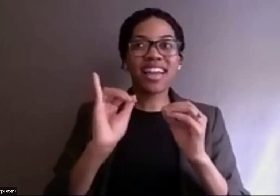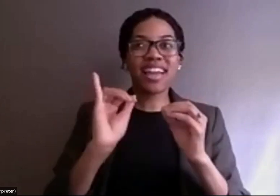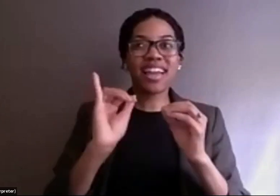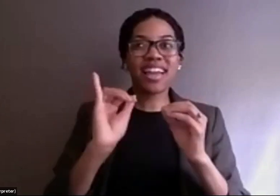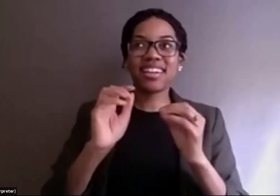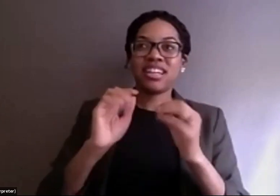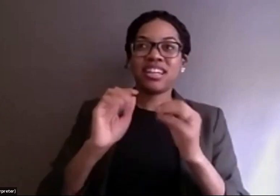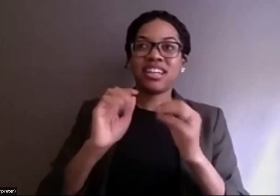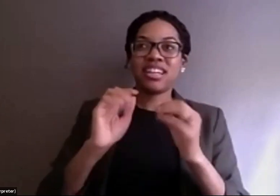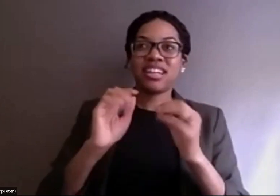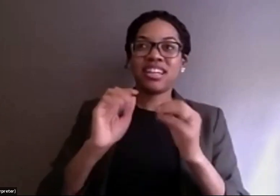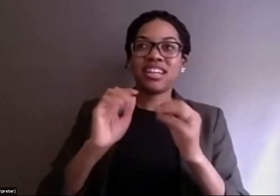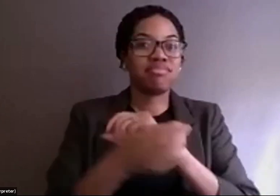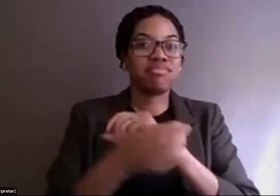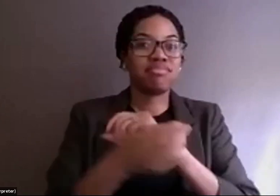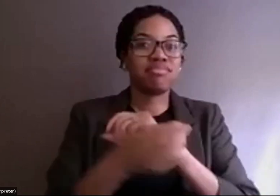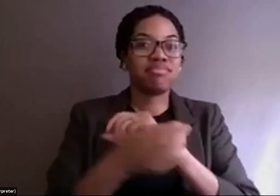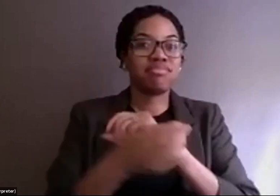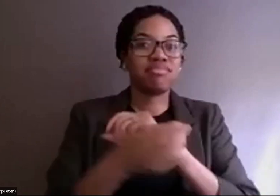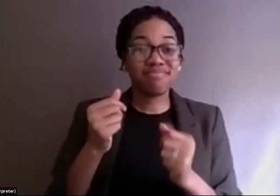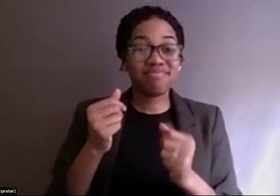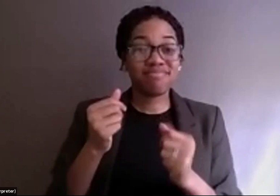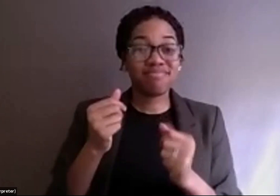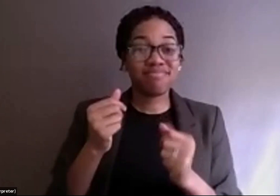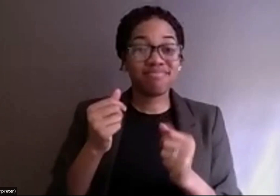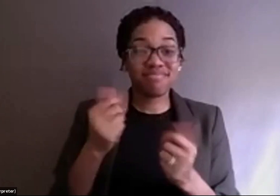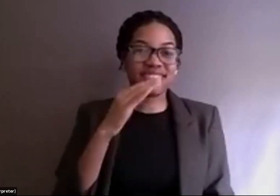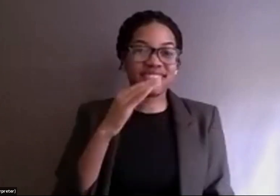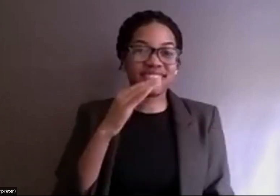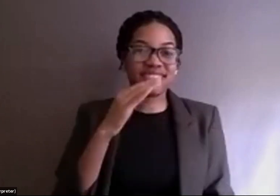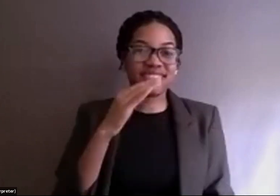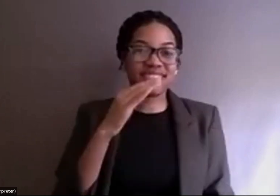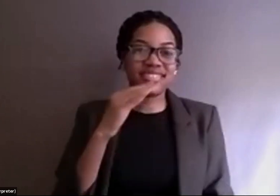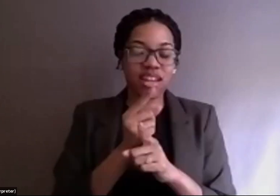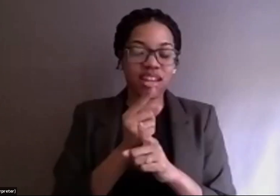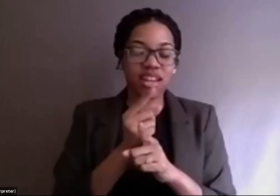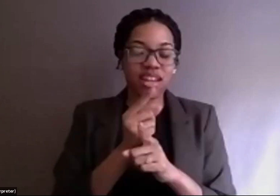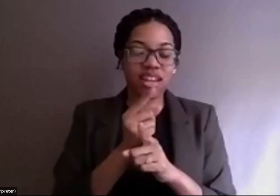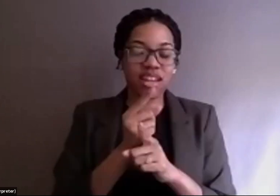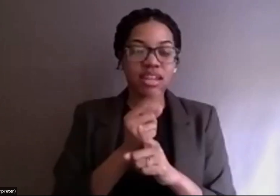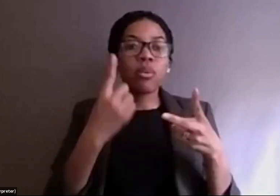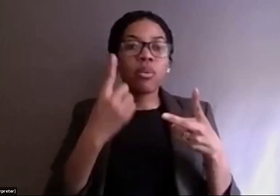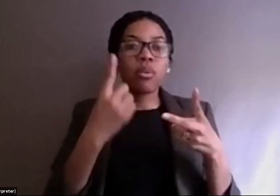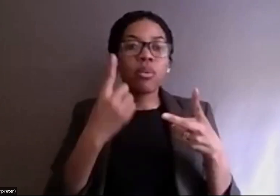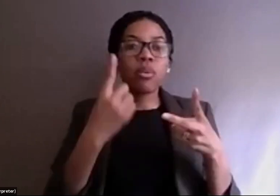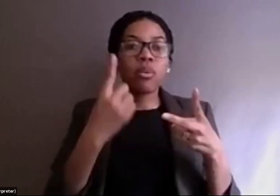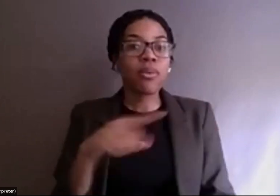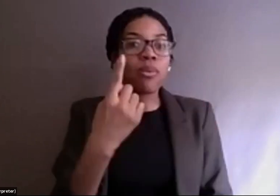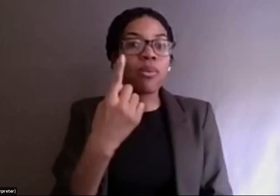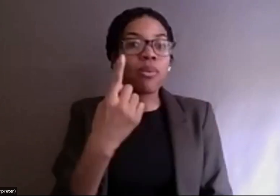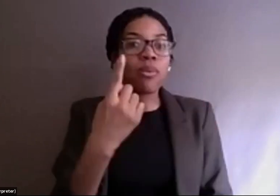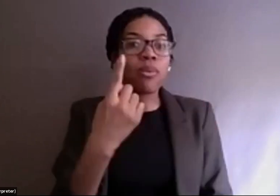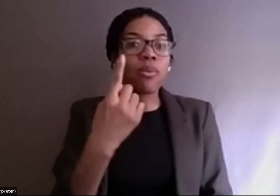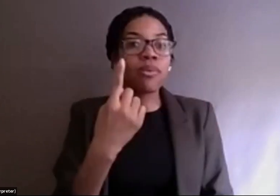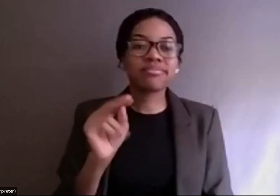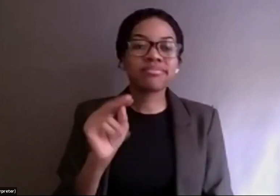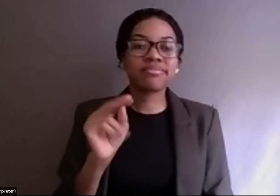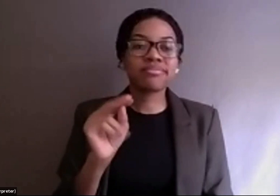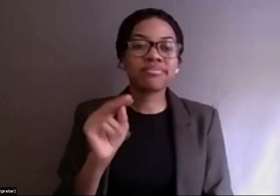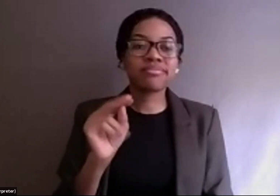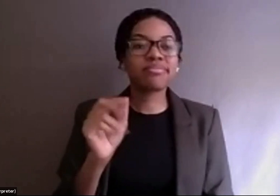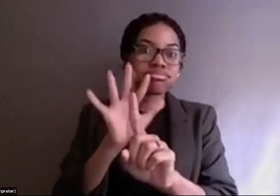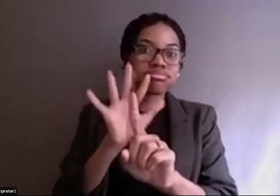And there's no superheroes. One point that I want to carry over from a previous, one of the previous Friday sessions